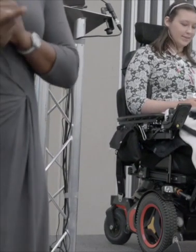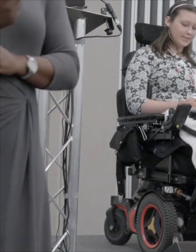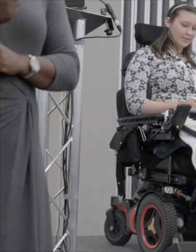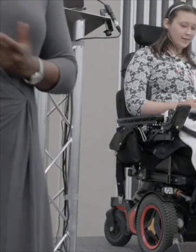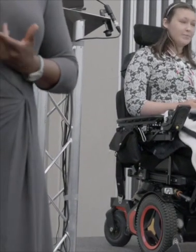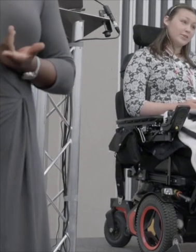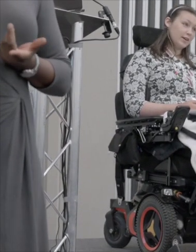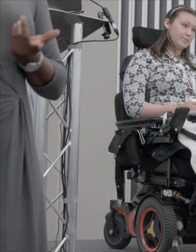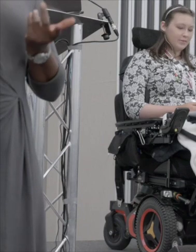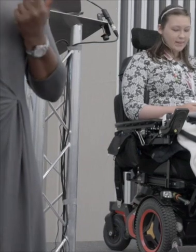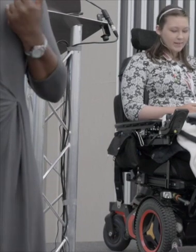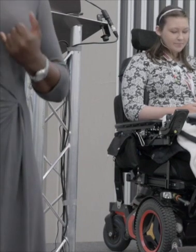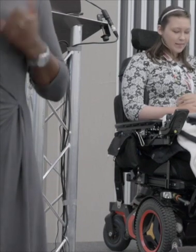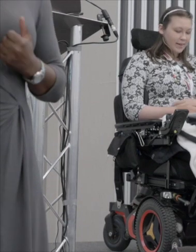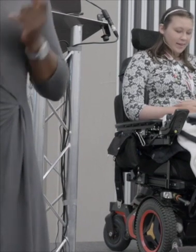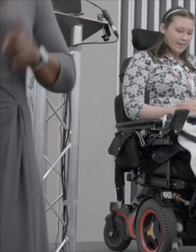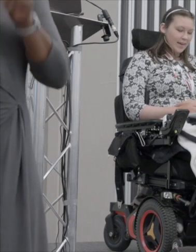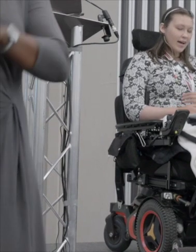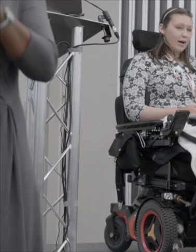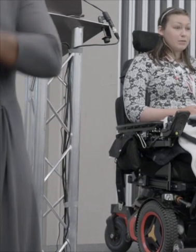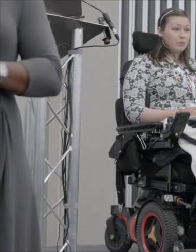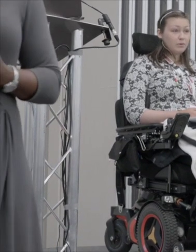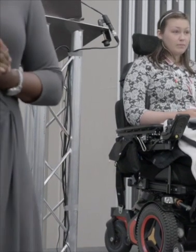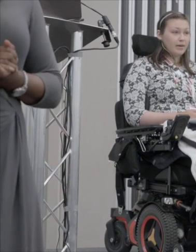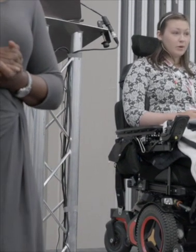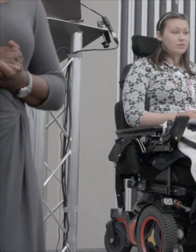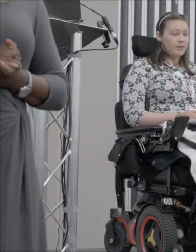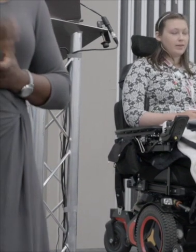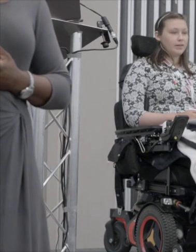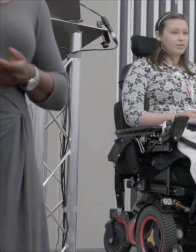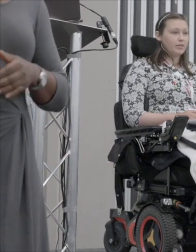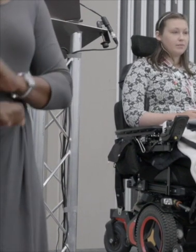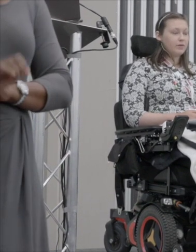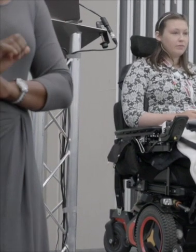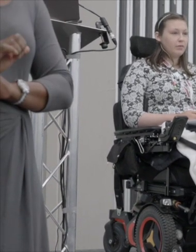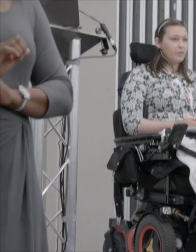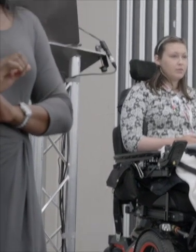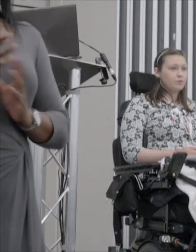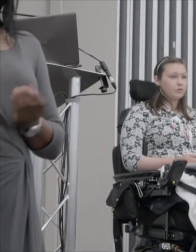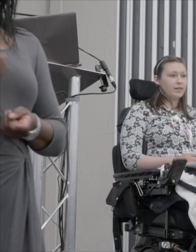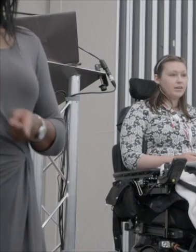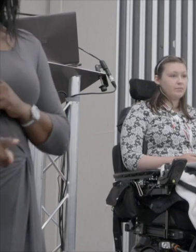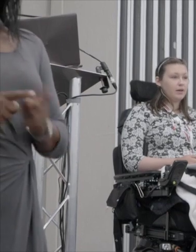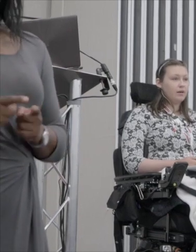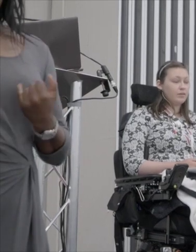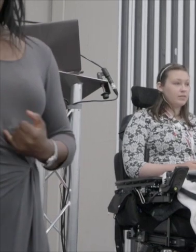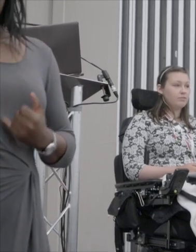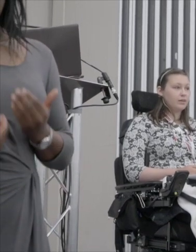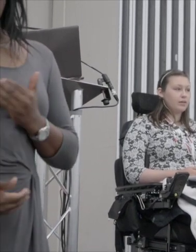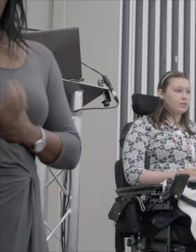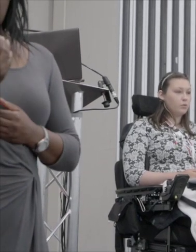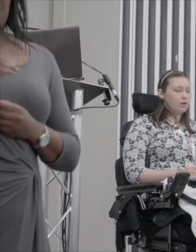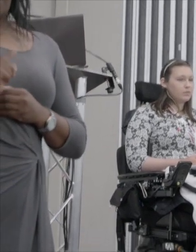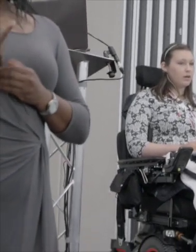of my conditions, but I do like to be unique. I was born with most of my conditions, but for the first 14 years of my life I